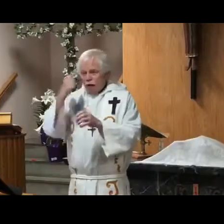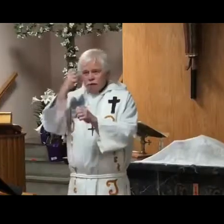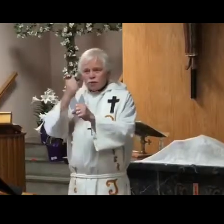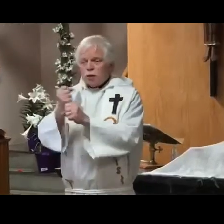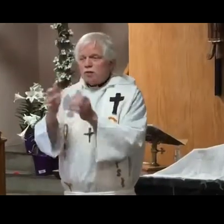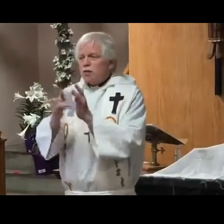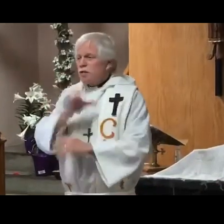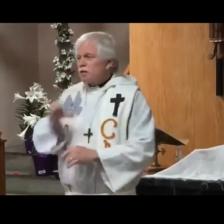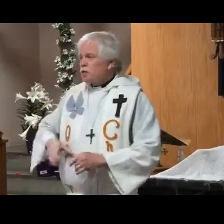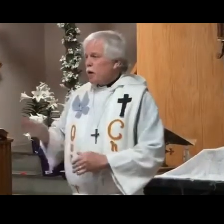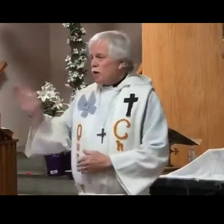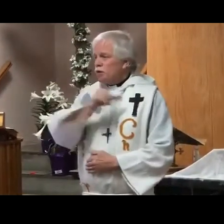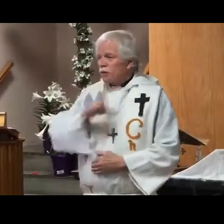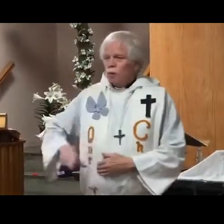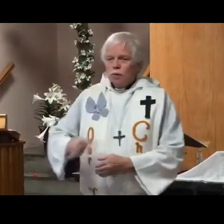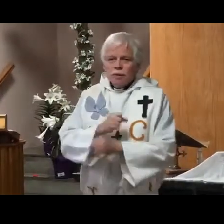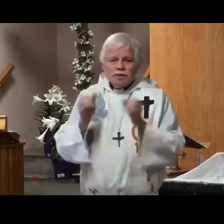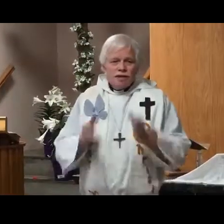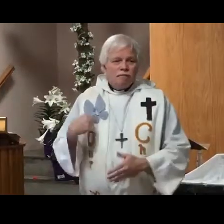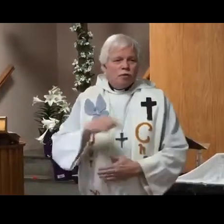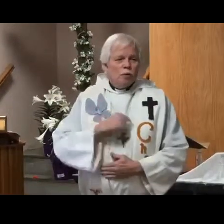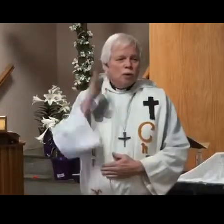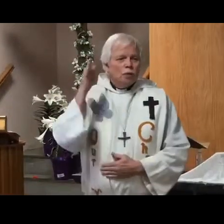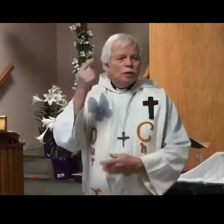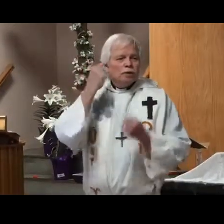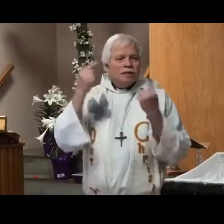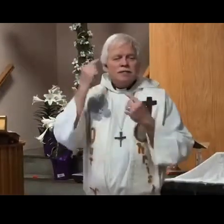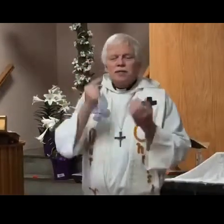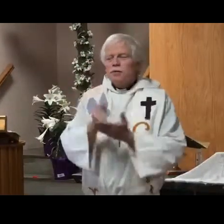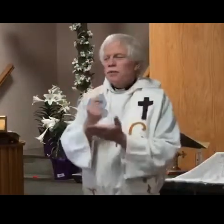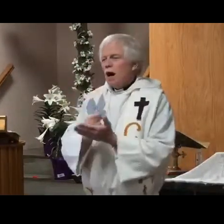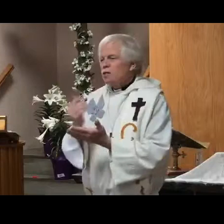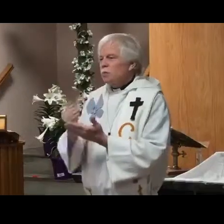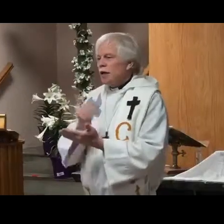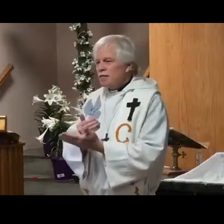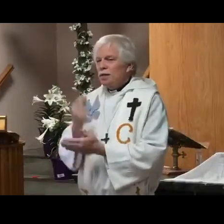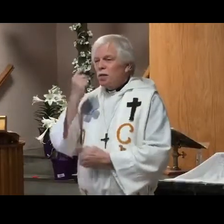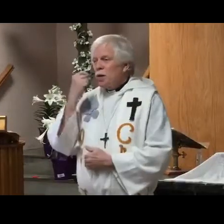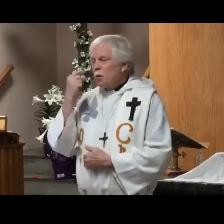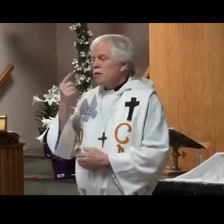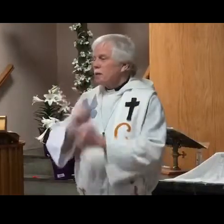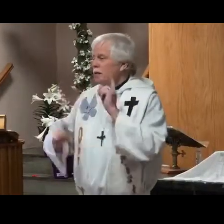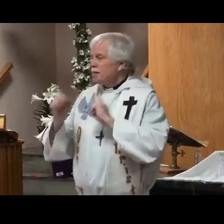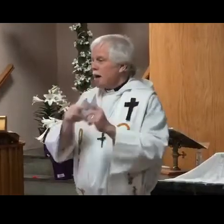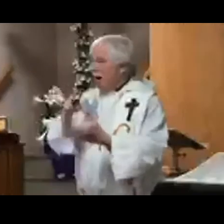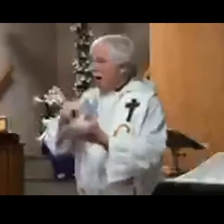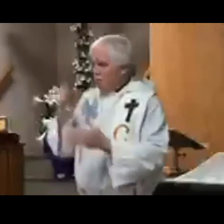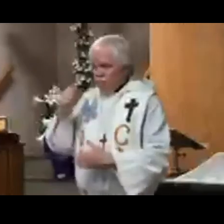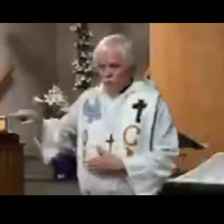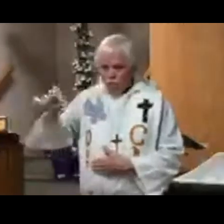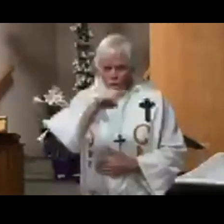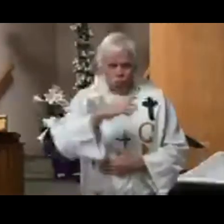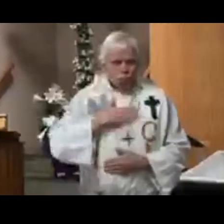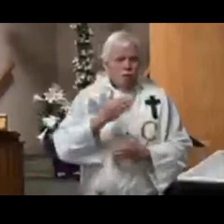Dear friends, trusting Jesus Christ, your Lord and Savior, we will consider the gospel lesson recently